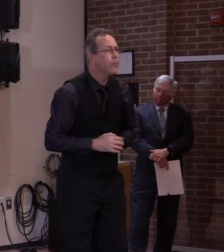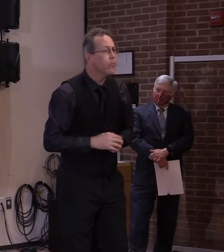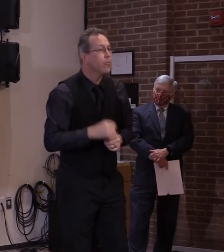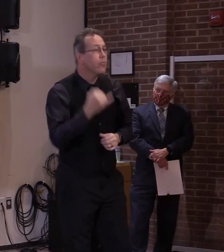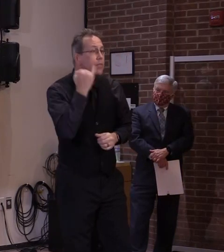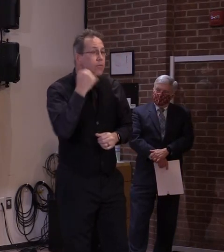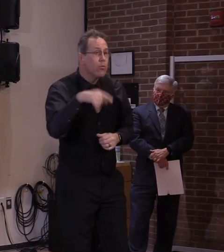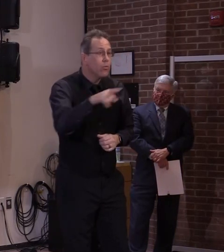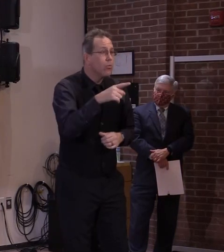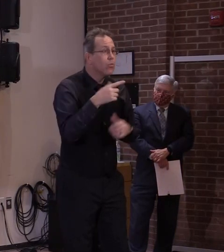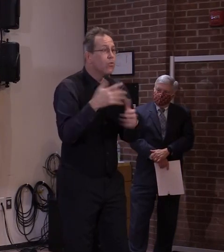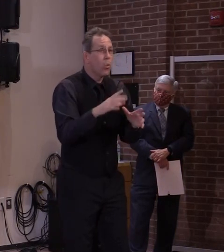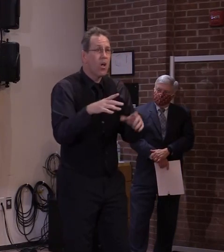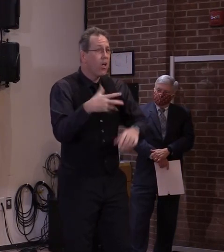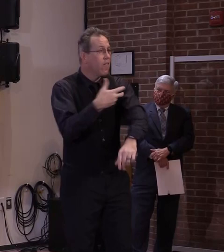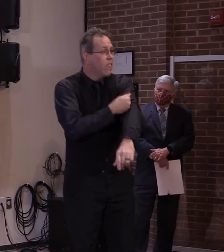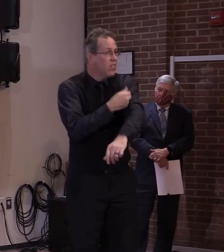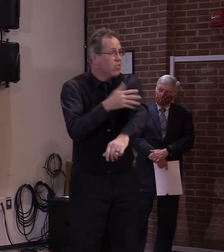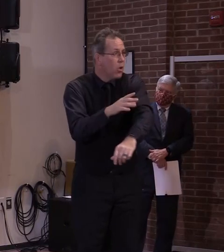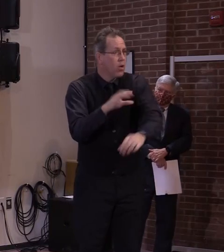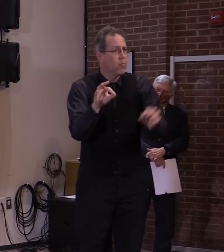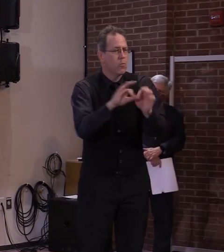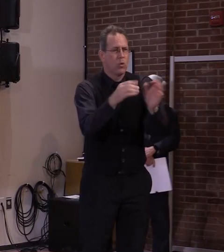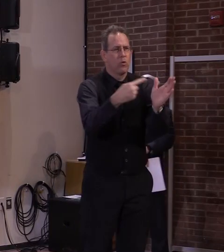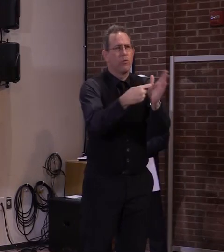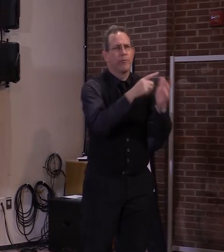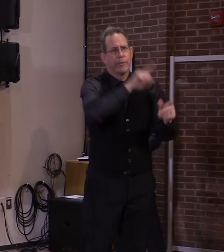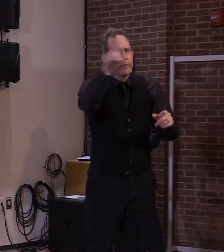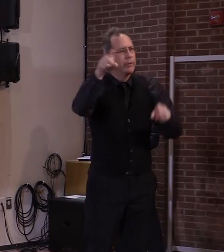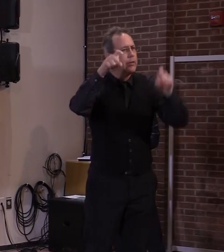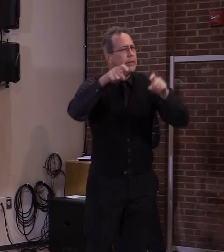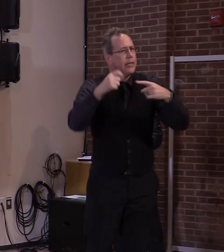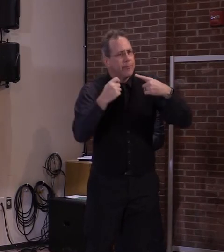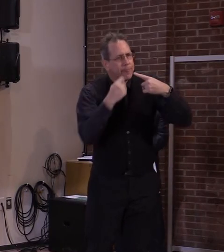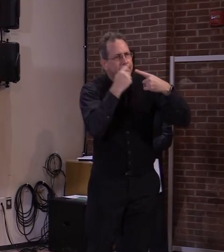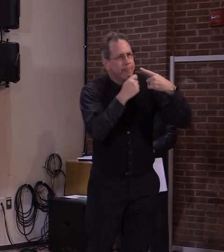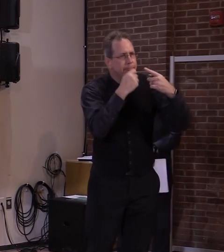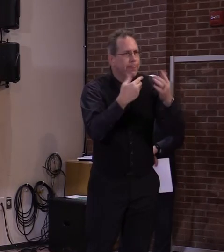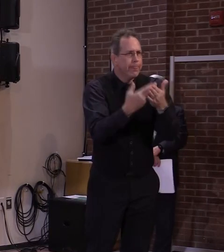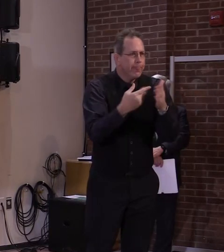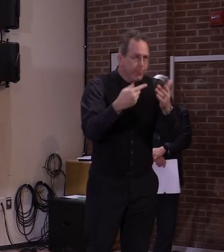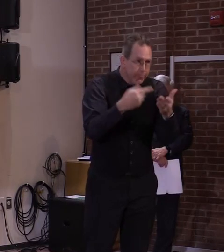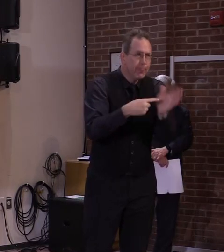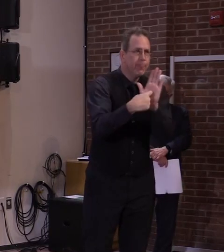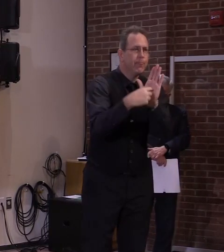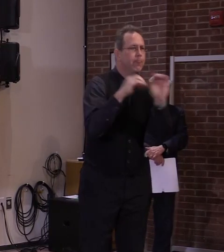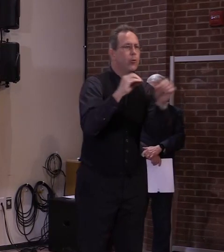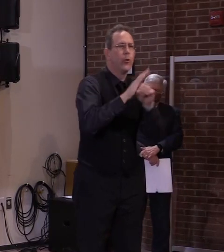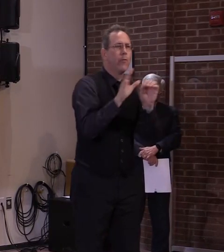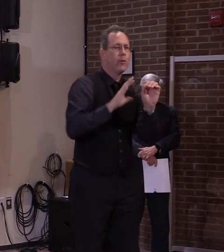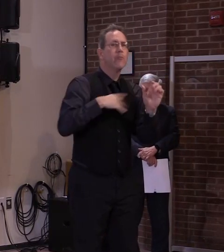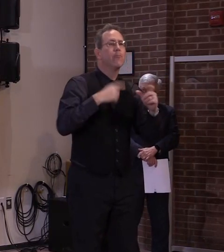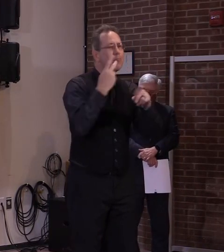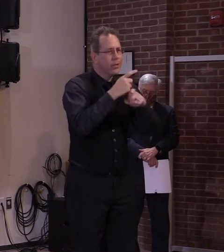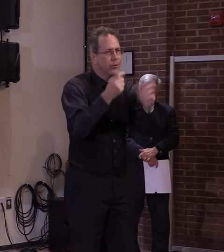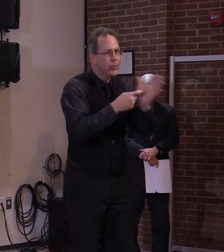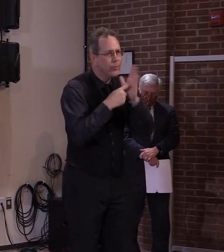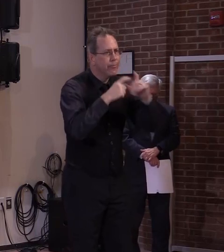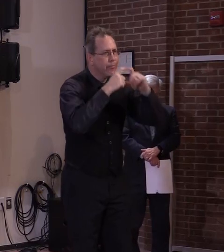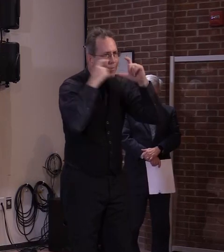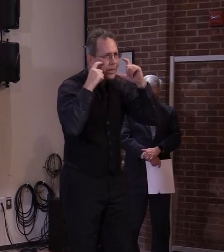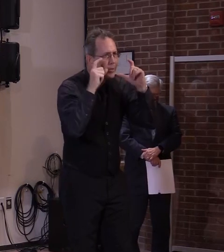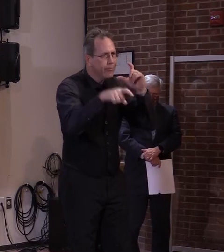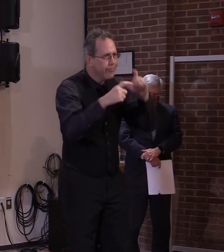and require them to always wear a mask indoors. The state of Vermont has adopted this policy as an employer, and the webinar